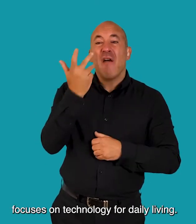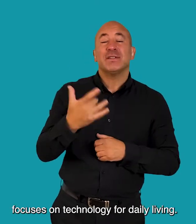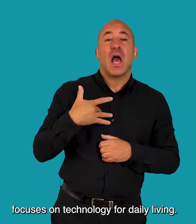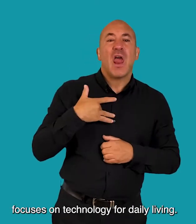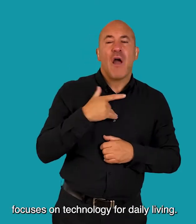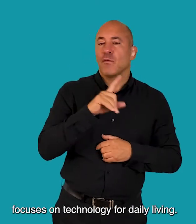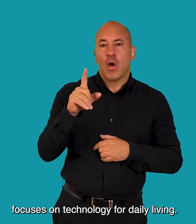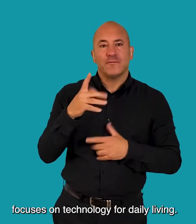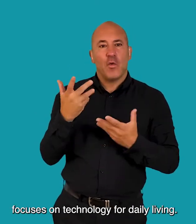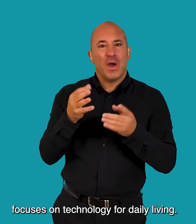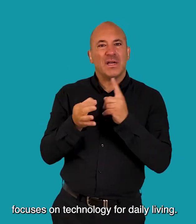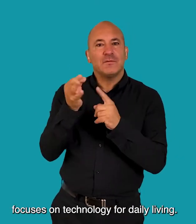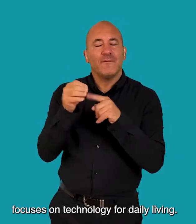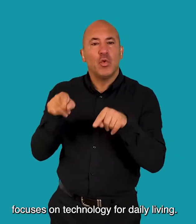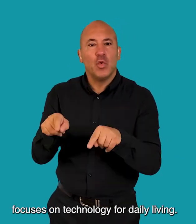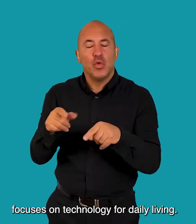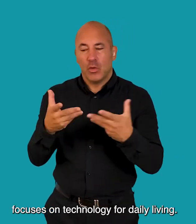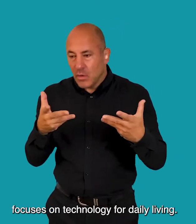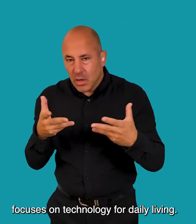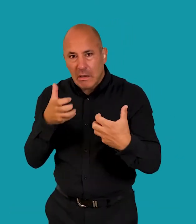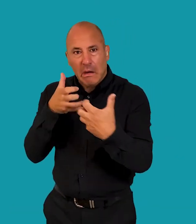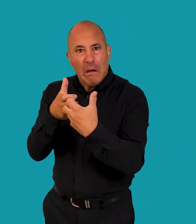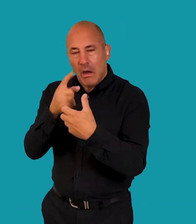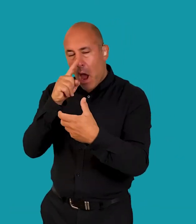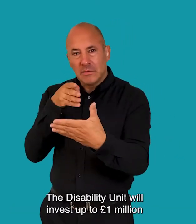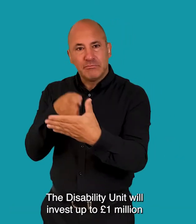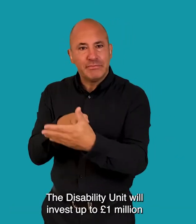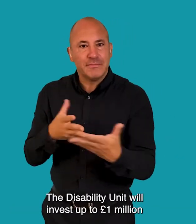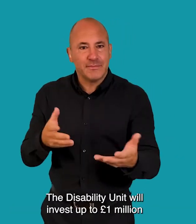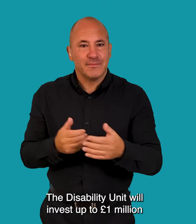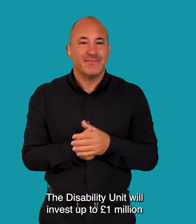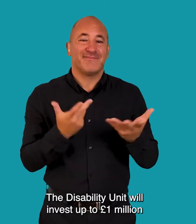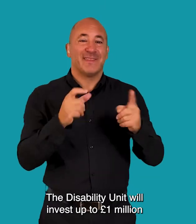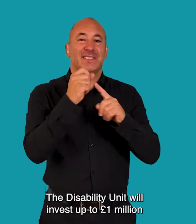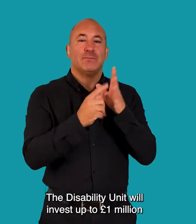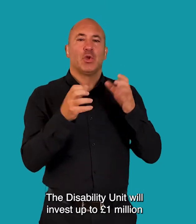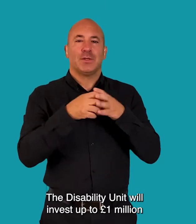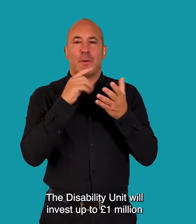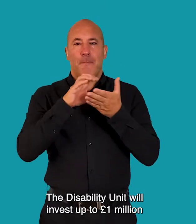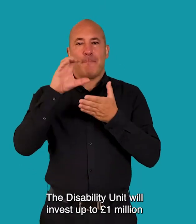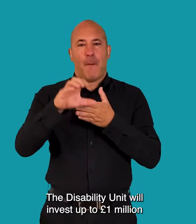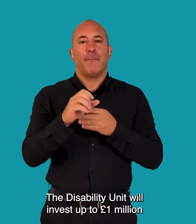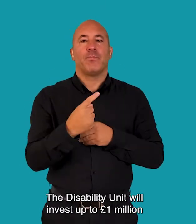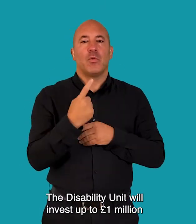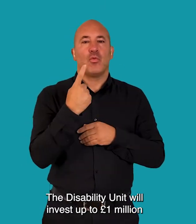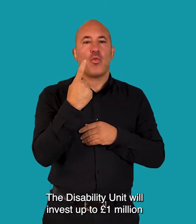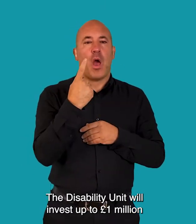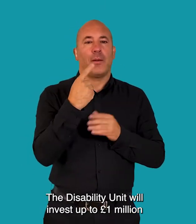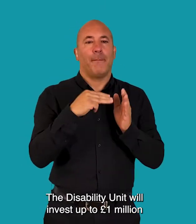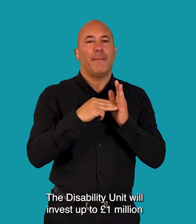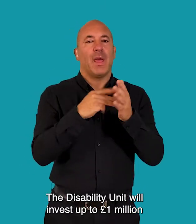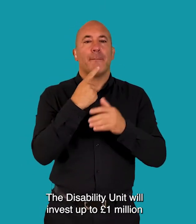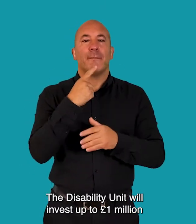on technology for daily living. The Disability Unit will invest up to £1 million in